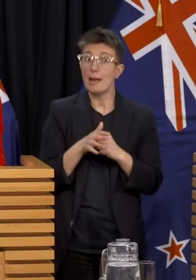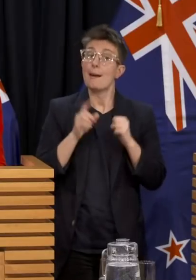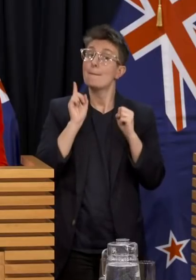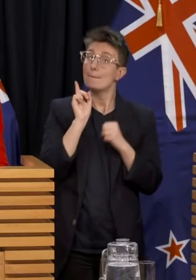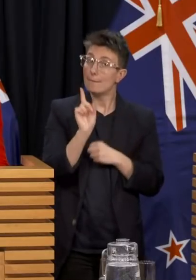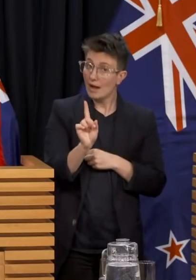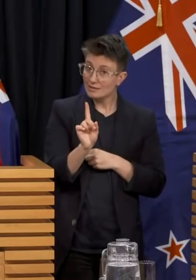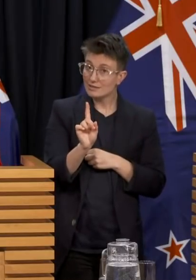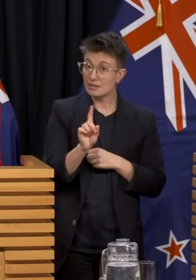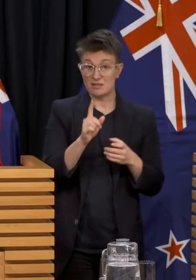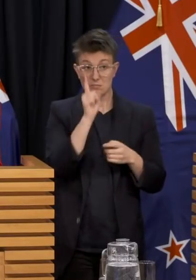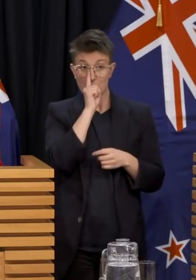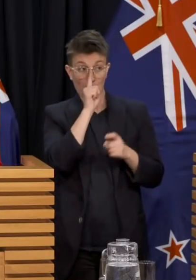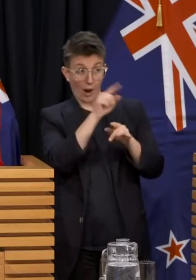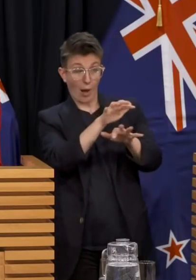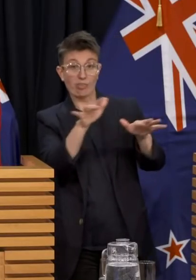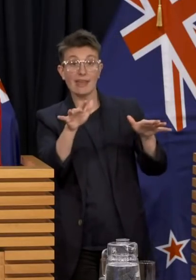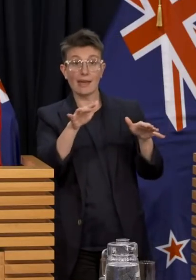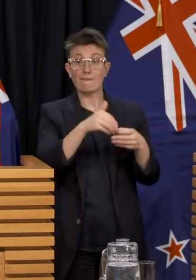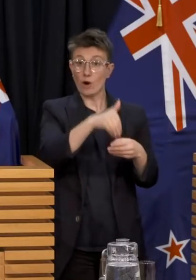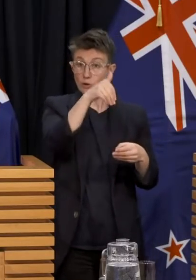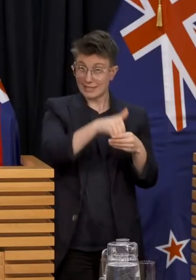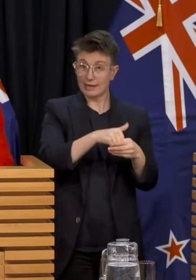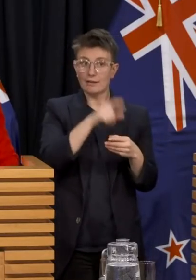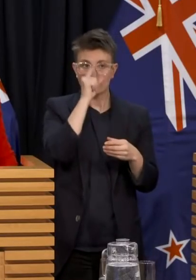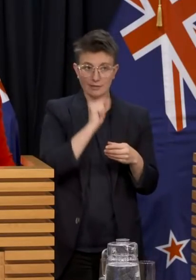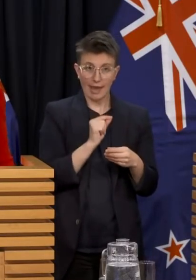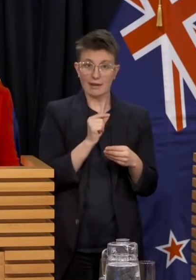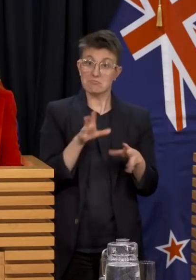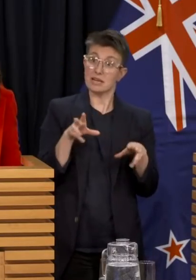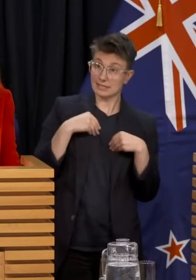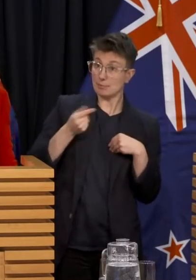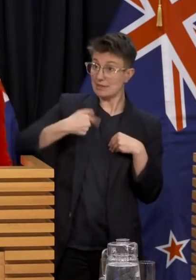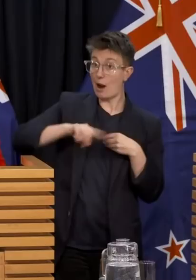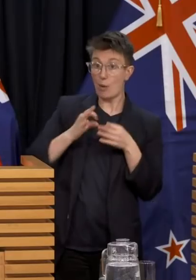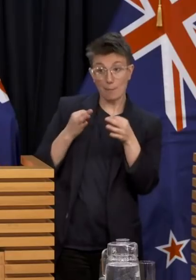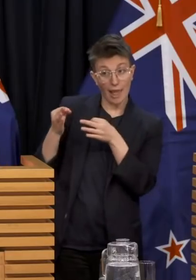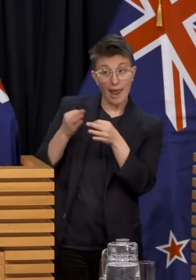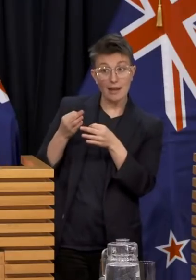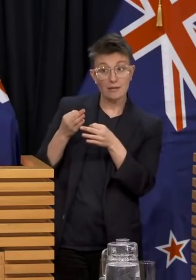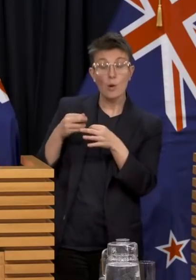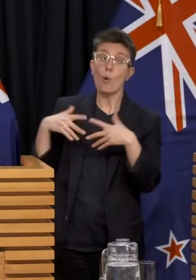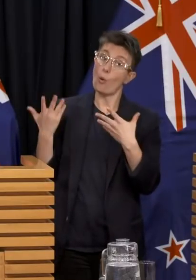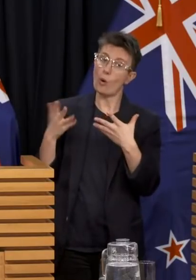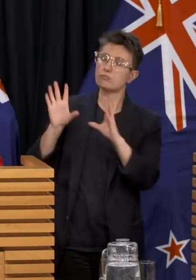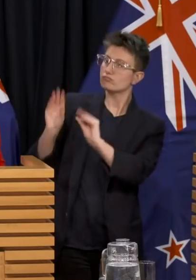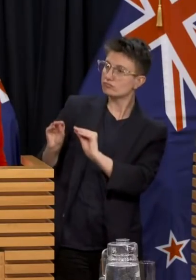that we've pitched, or whether or not they choose to stop and move on to an alternate program.